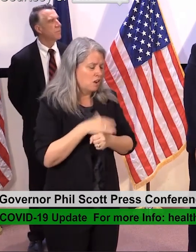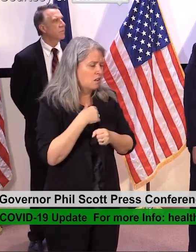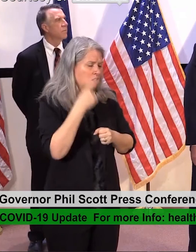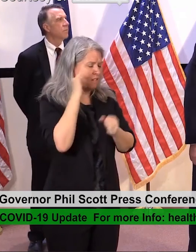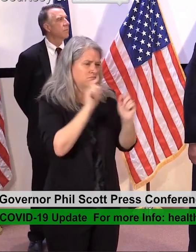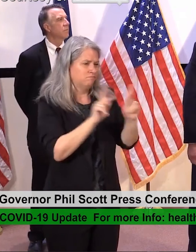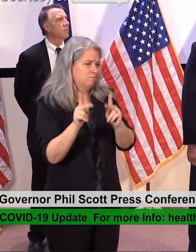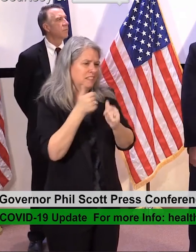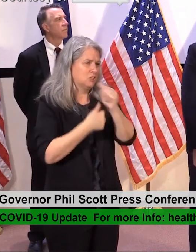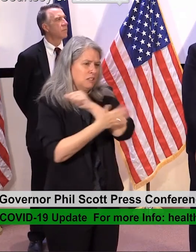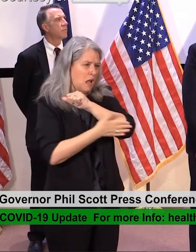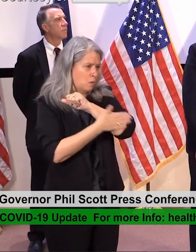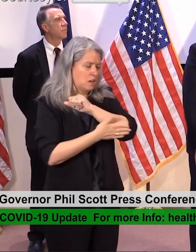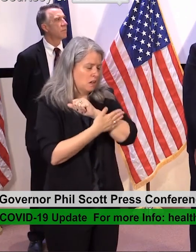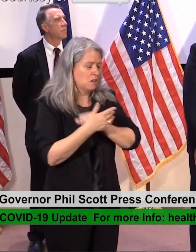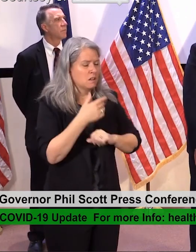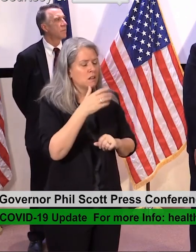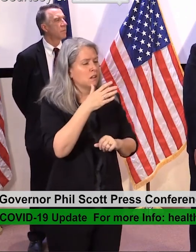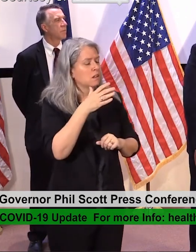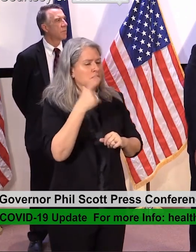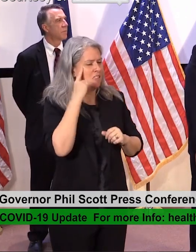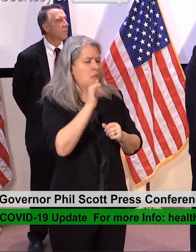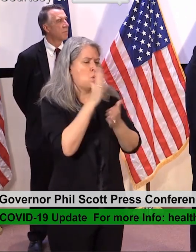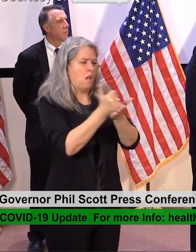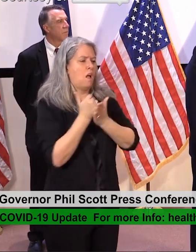every county. And the experience